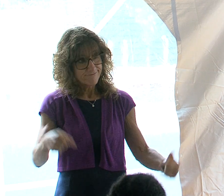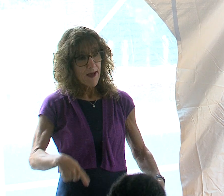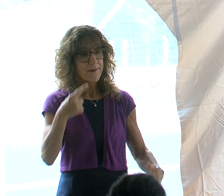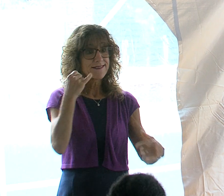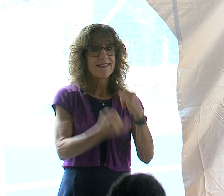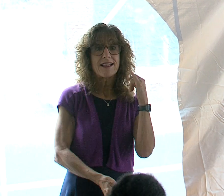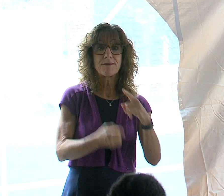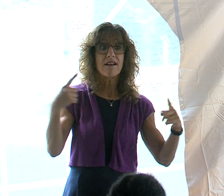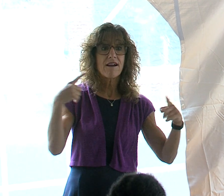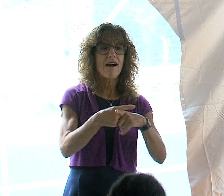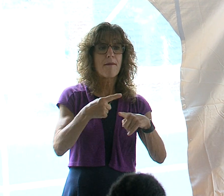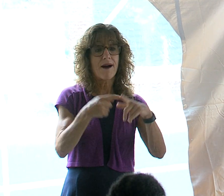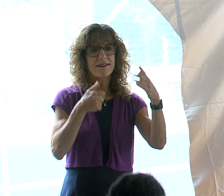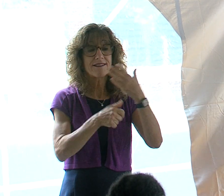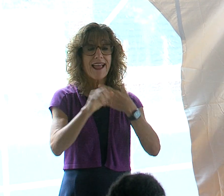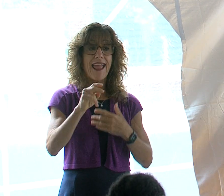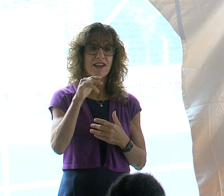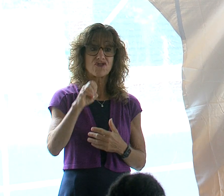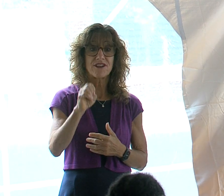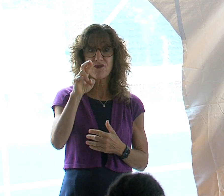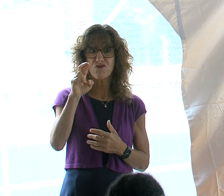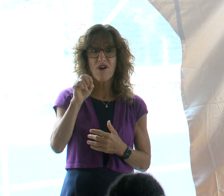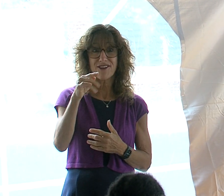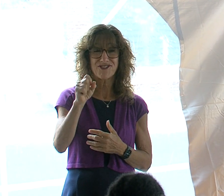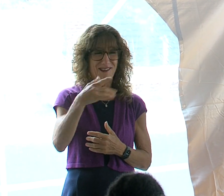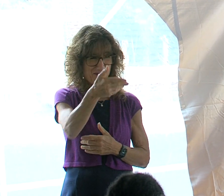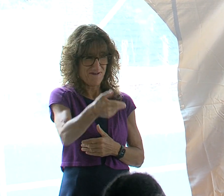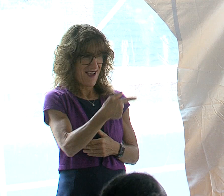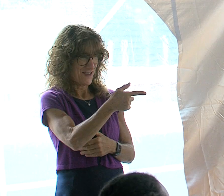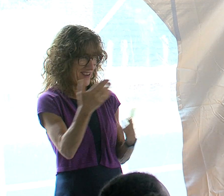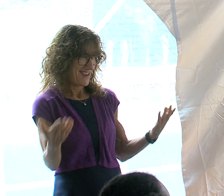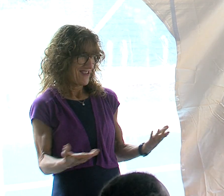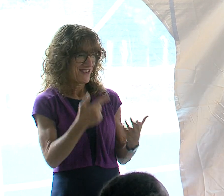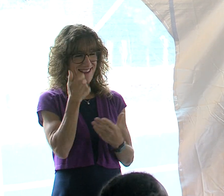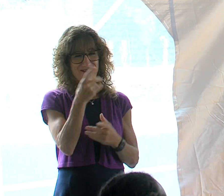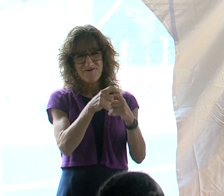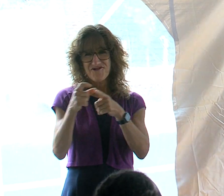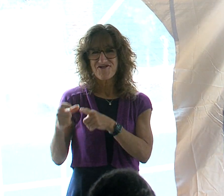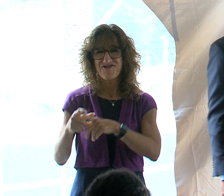thankfully, Deputy CAO Angie Rogers is here, and I'd like to invite her up to say a few words.